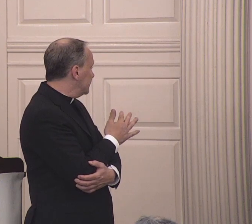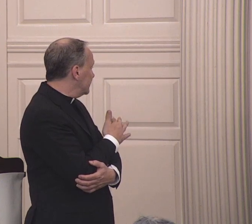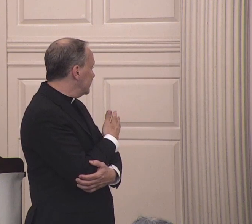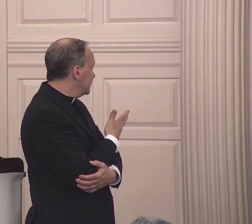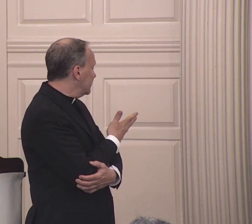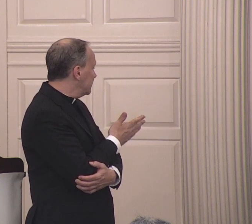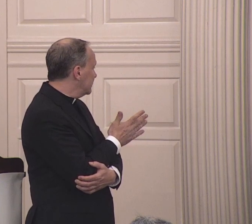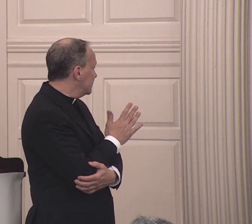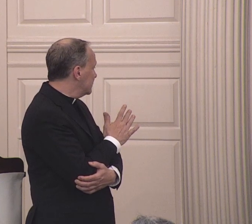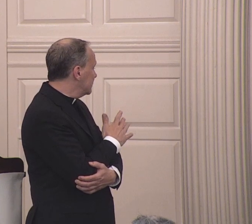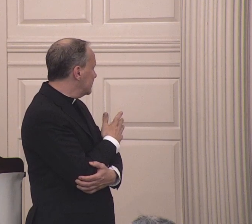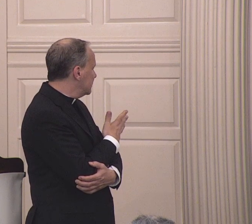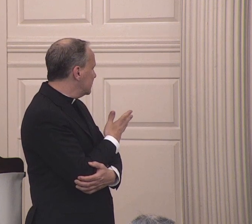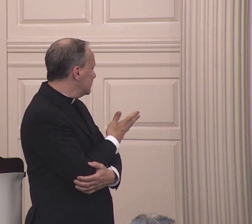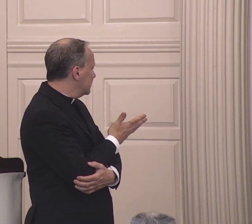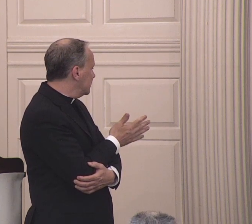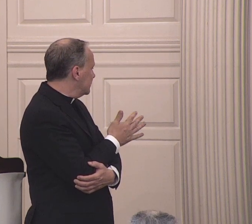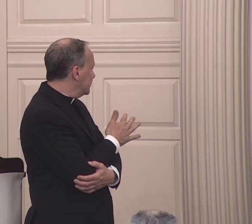divisa